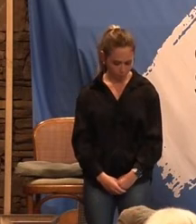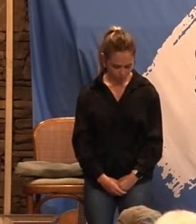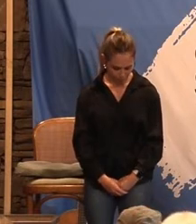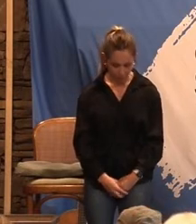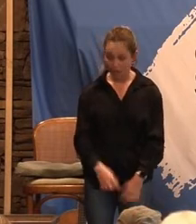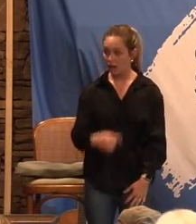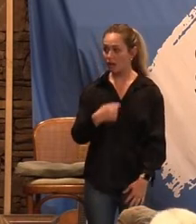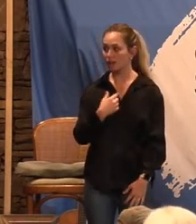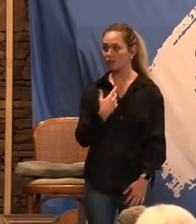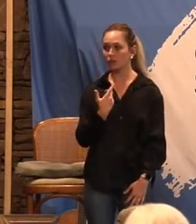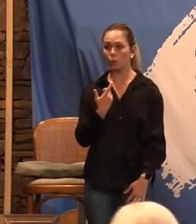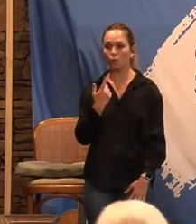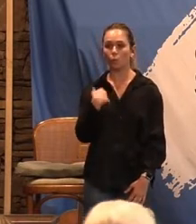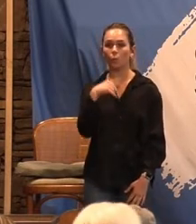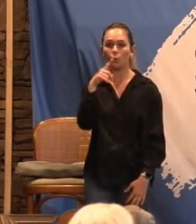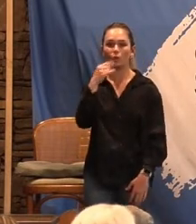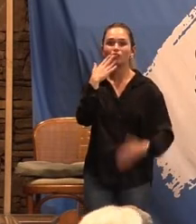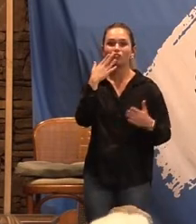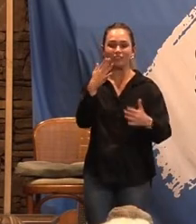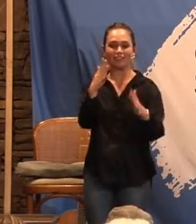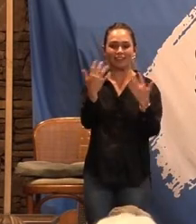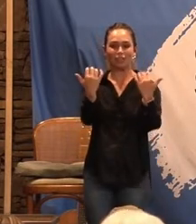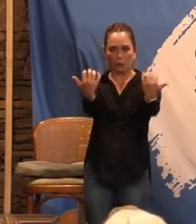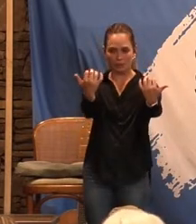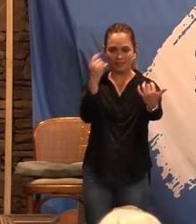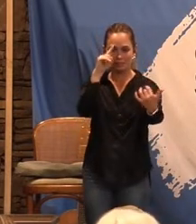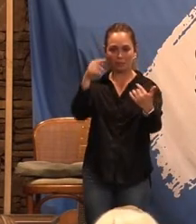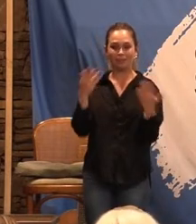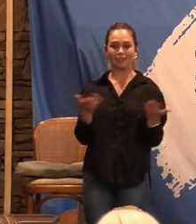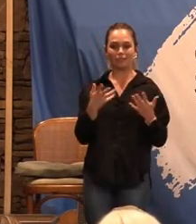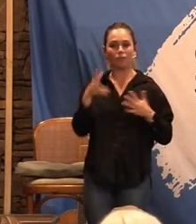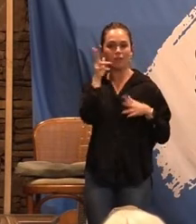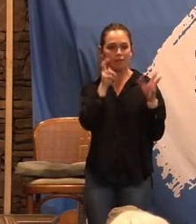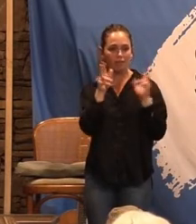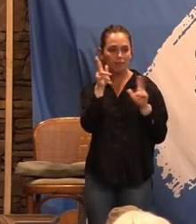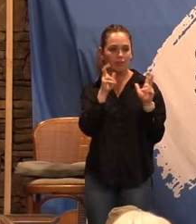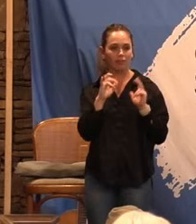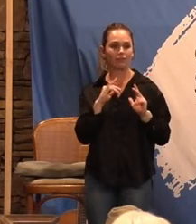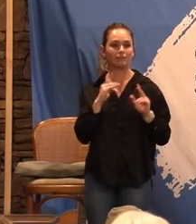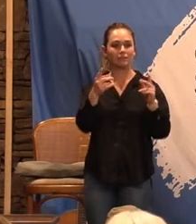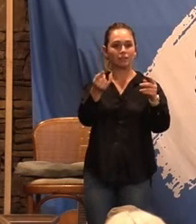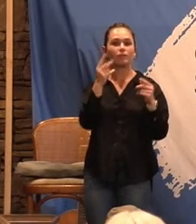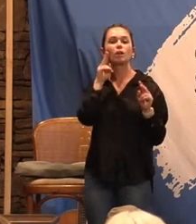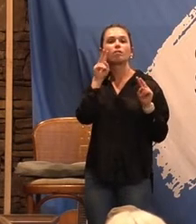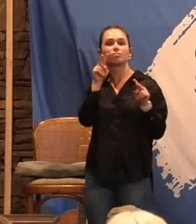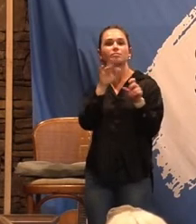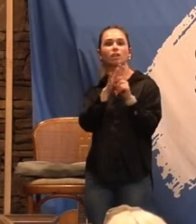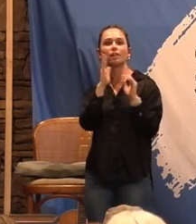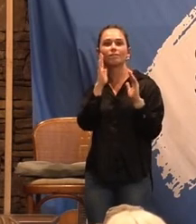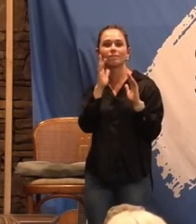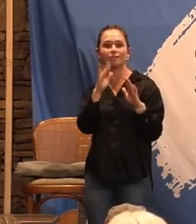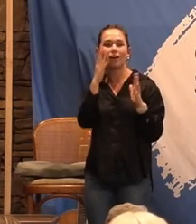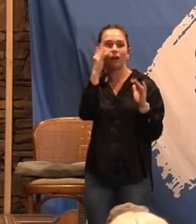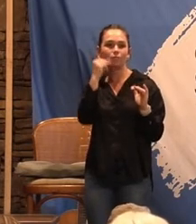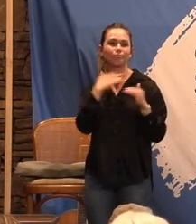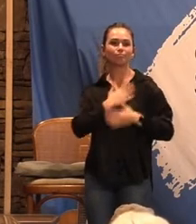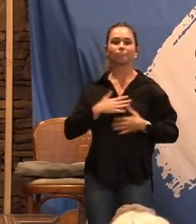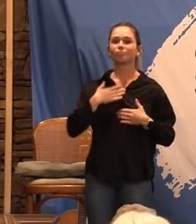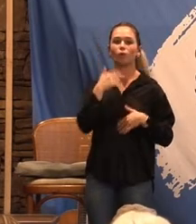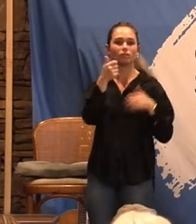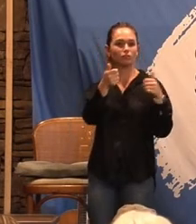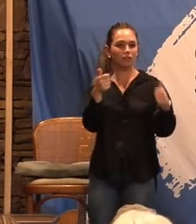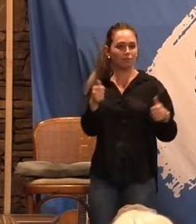And I want to think we should thank the audience for being here and listening and giving us your full attention. I hope you enjoyed